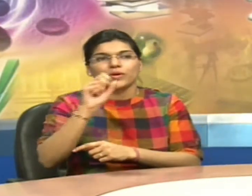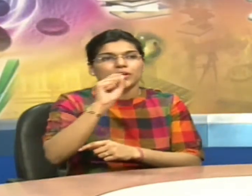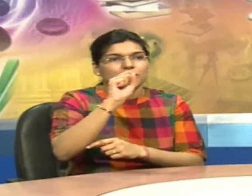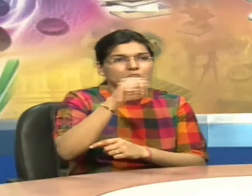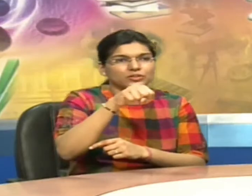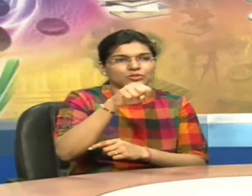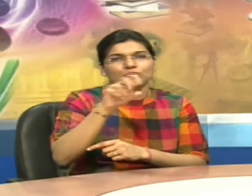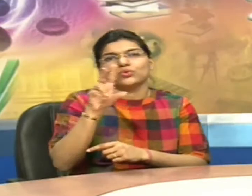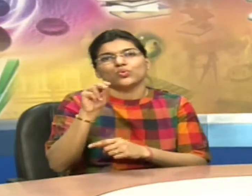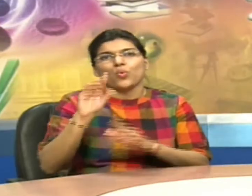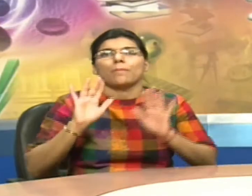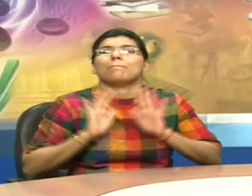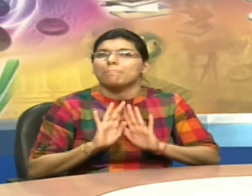no.